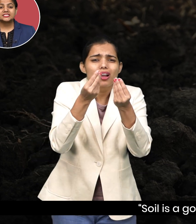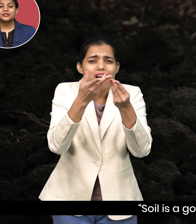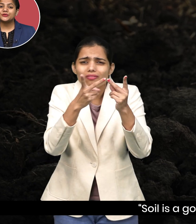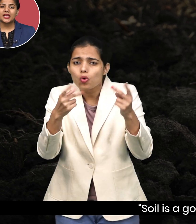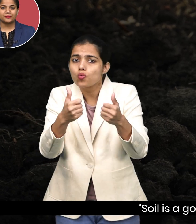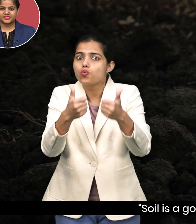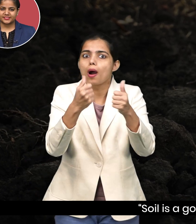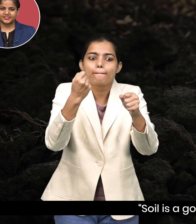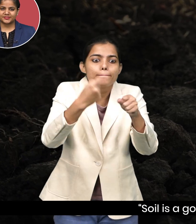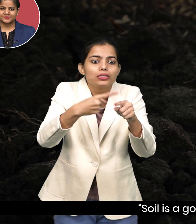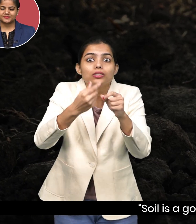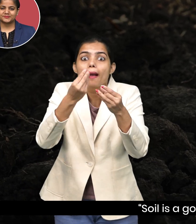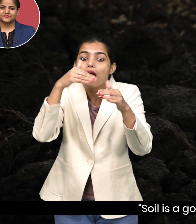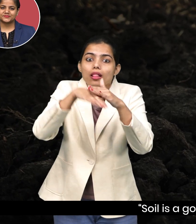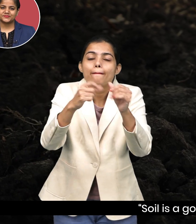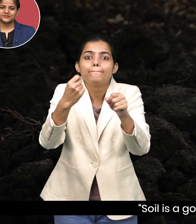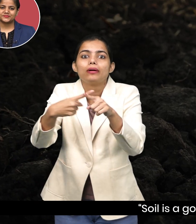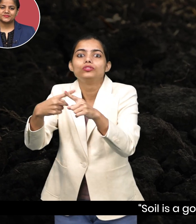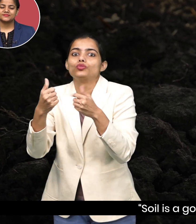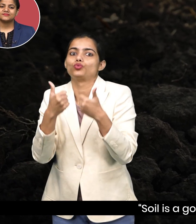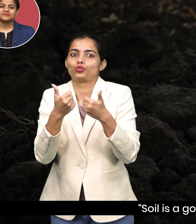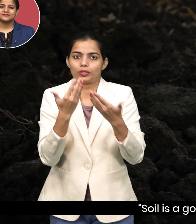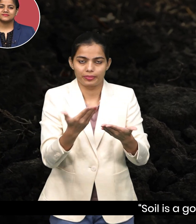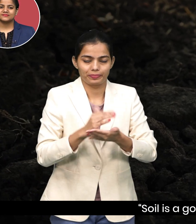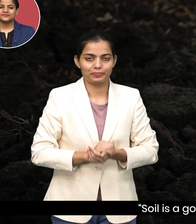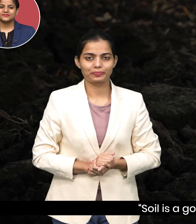Soil is a good habitat.